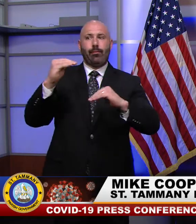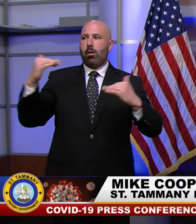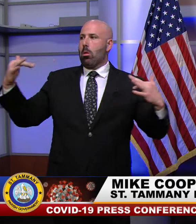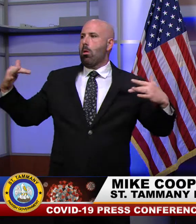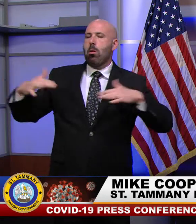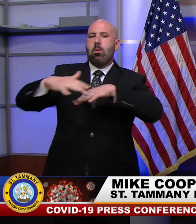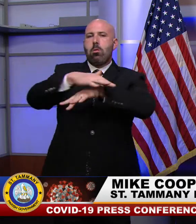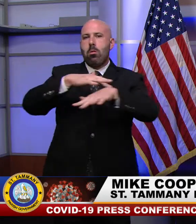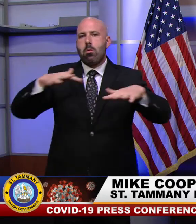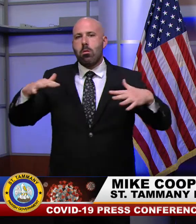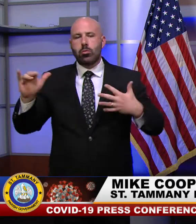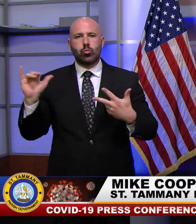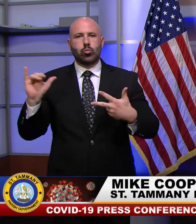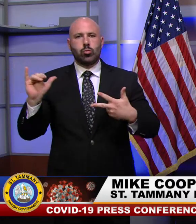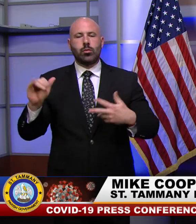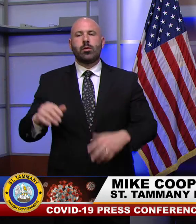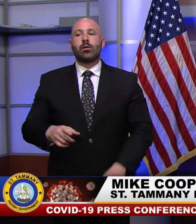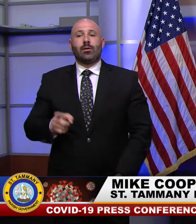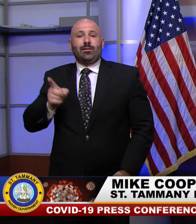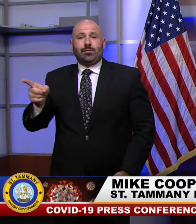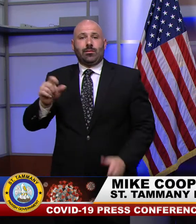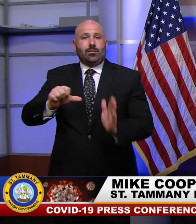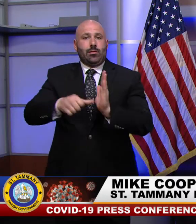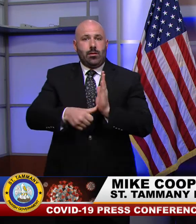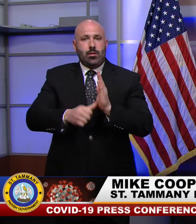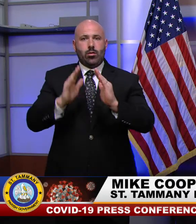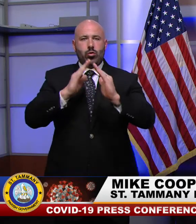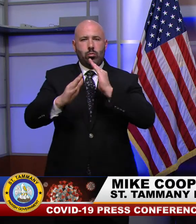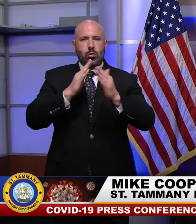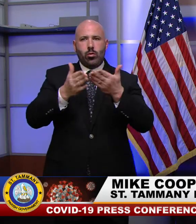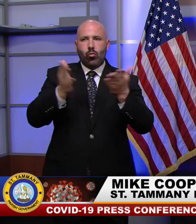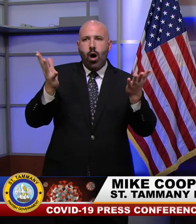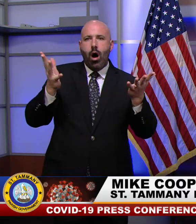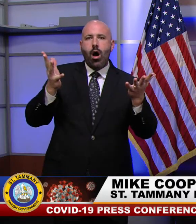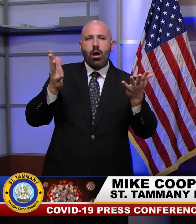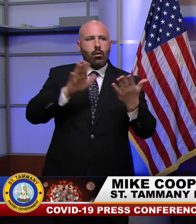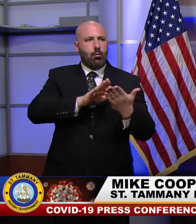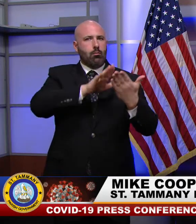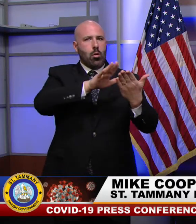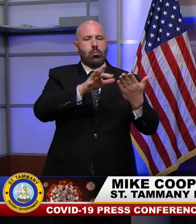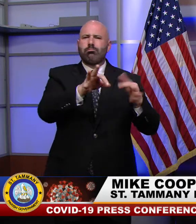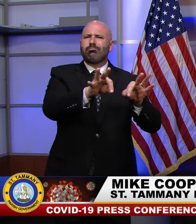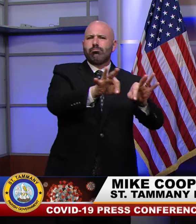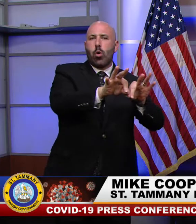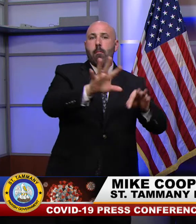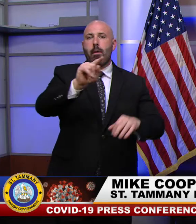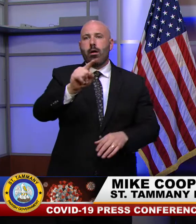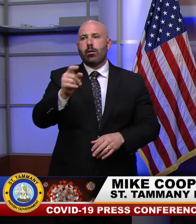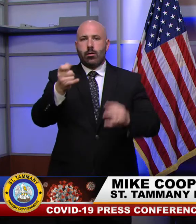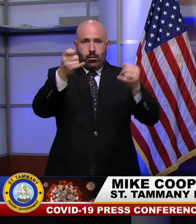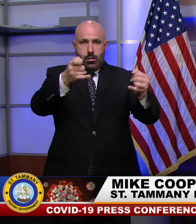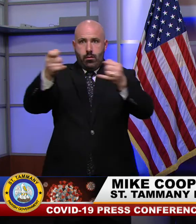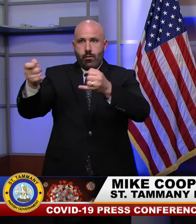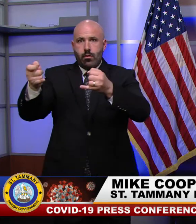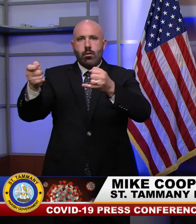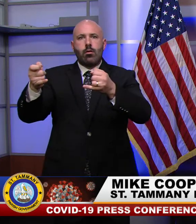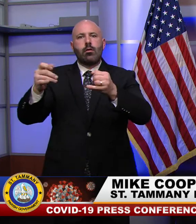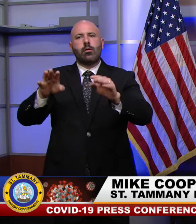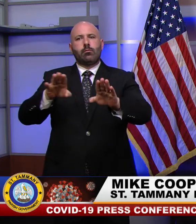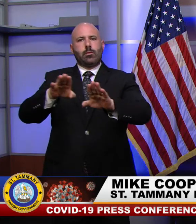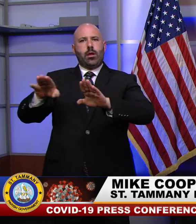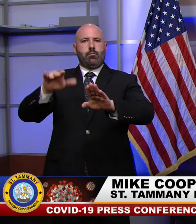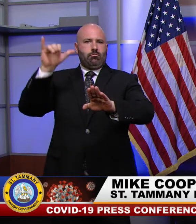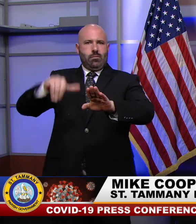She also emphasizes community-wide measures are important, but individual behavior change is even